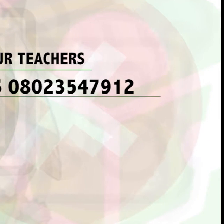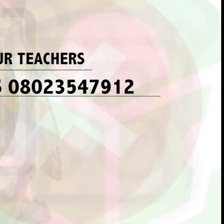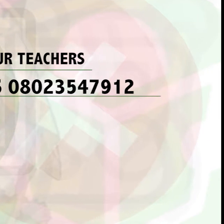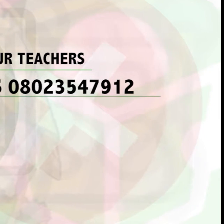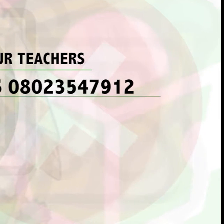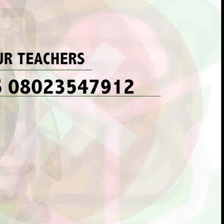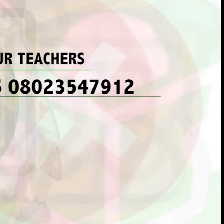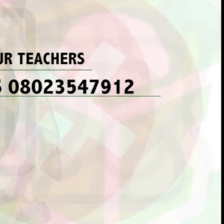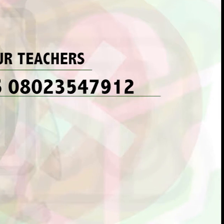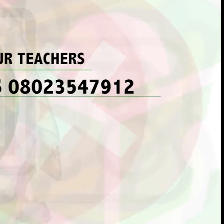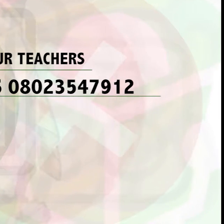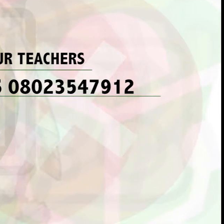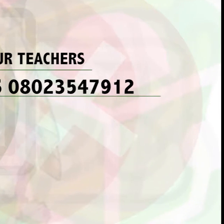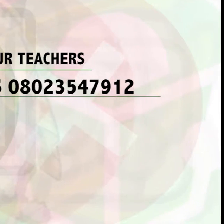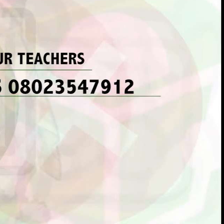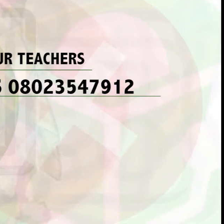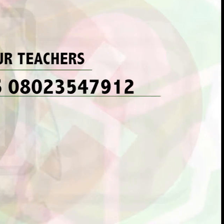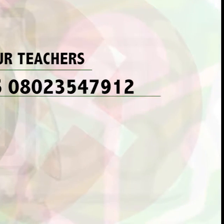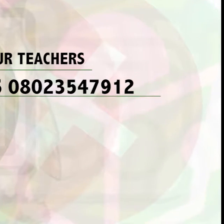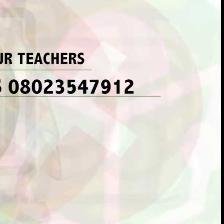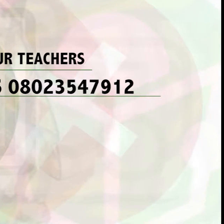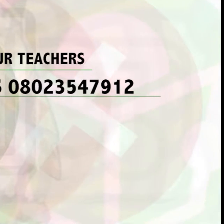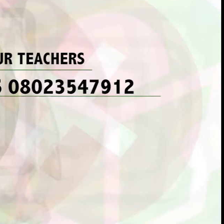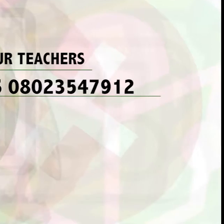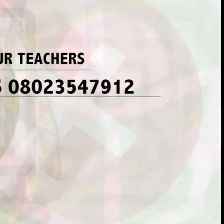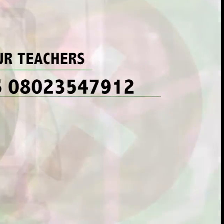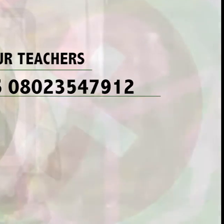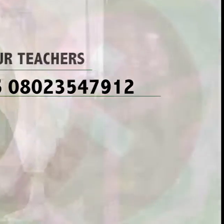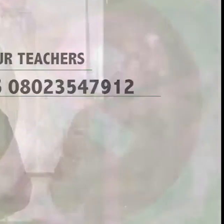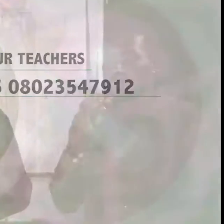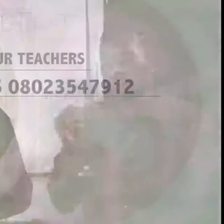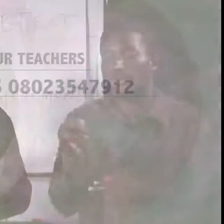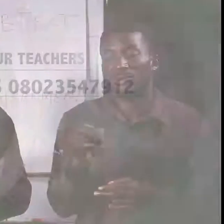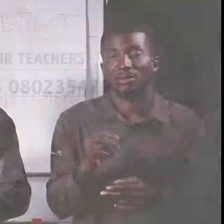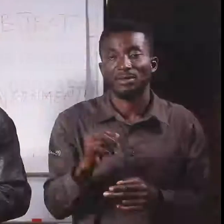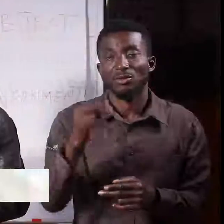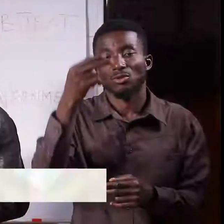0802 354 7912. I remain your government